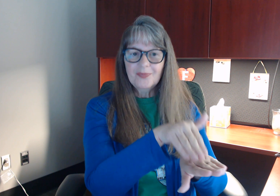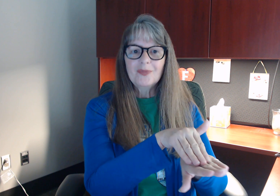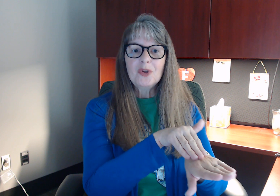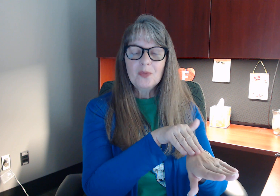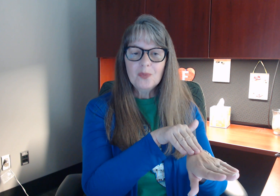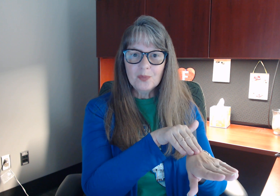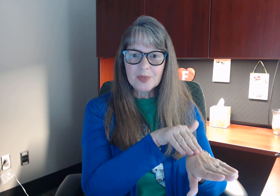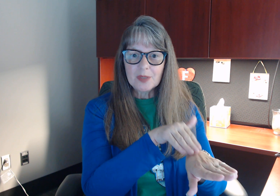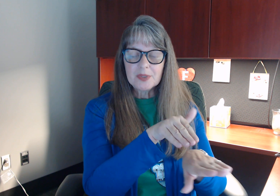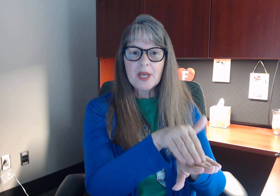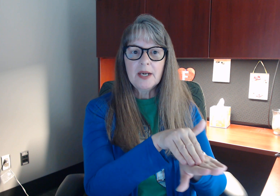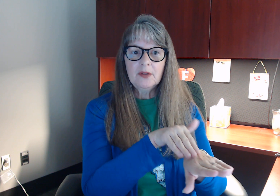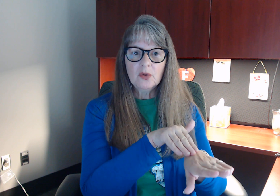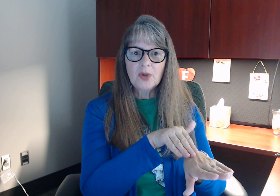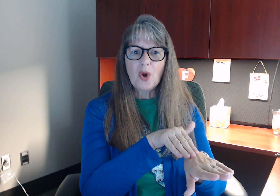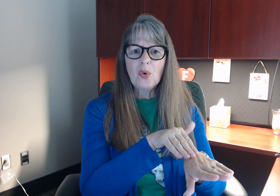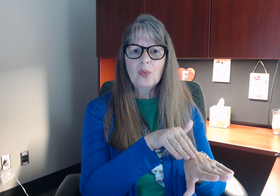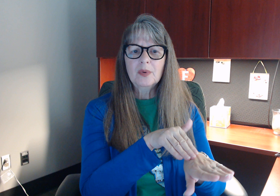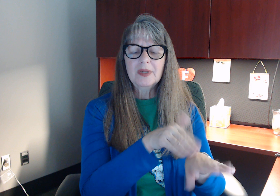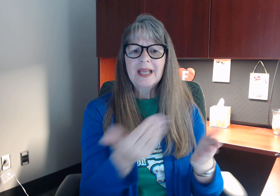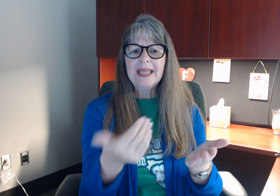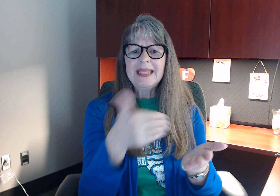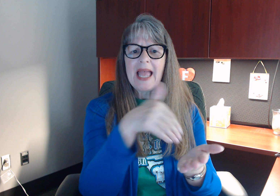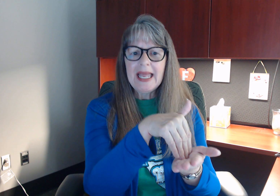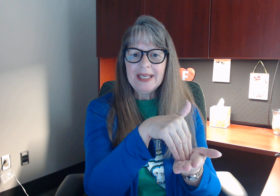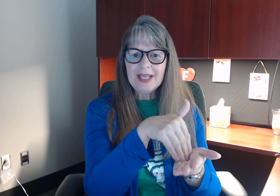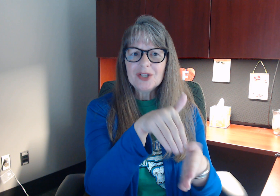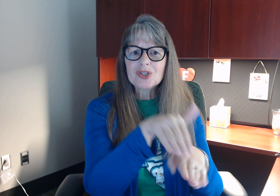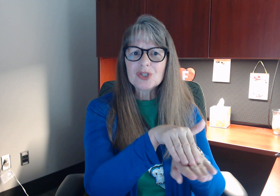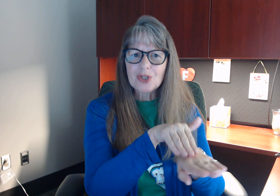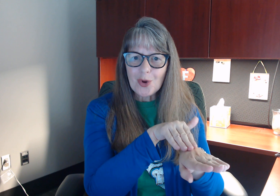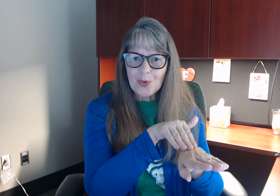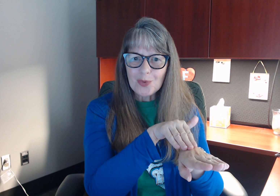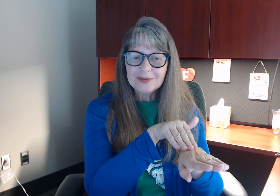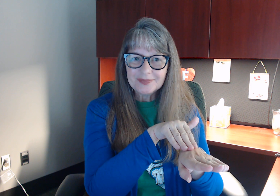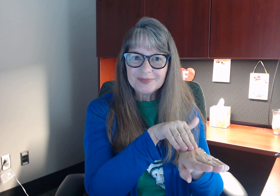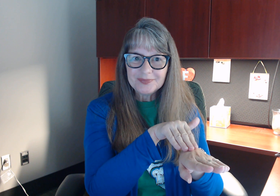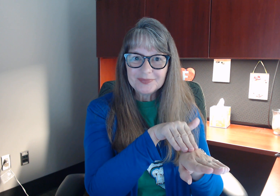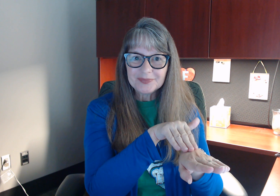When someone's signing, you're going, oh, again, slow.